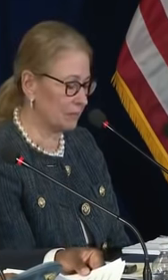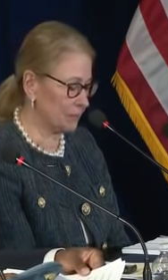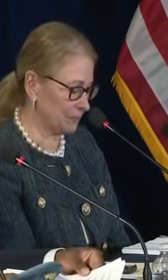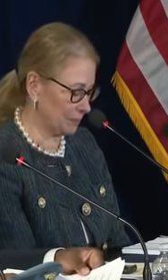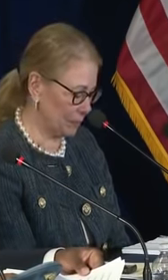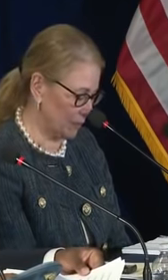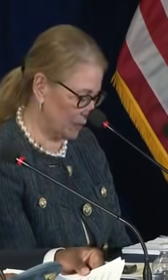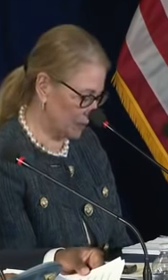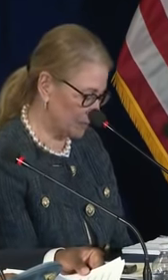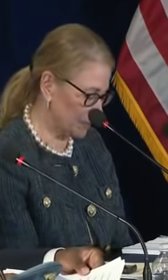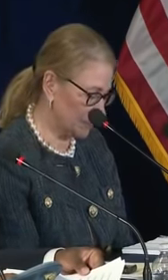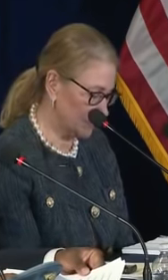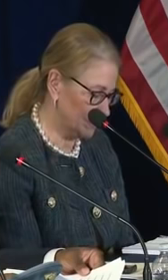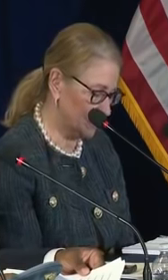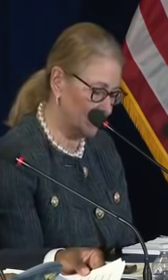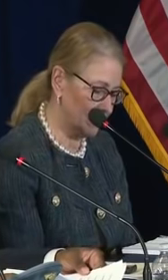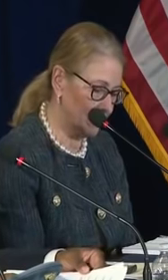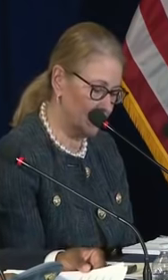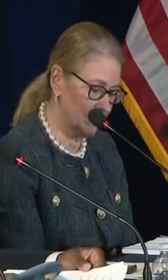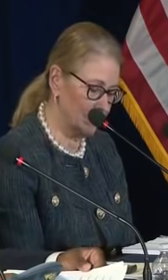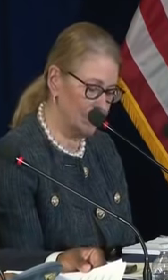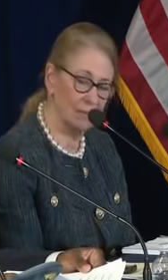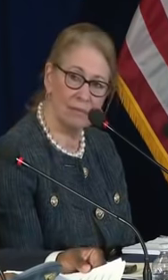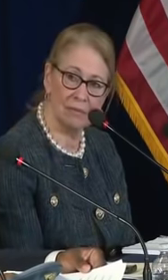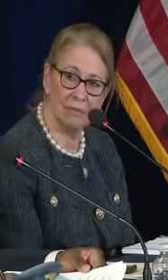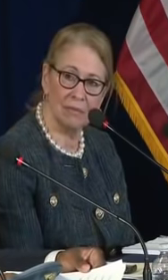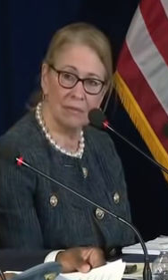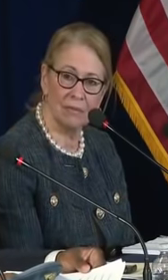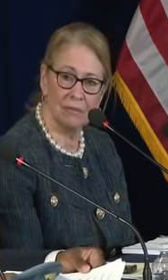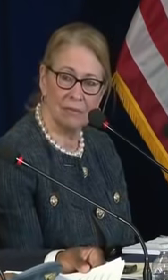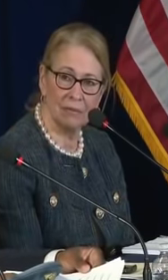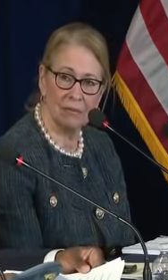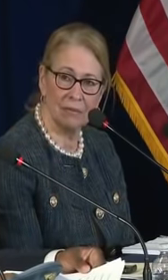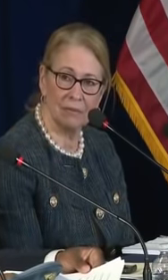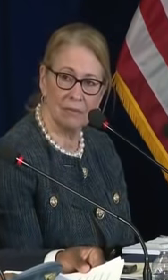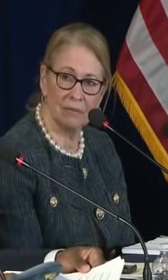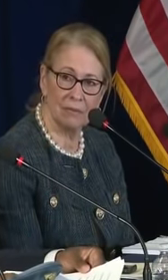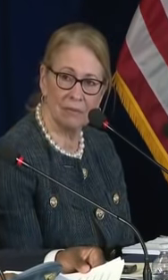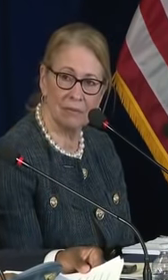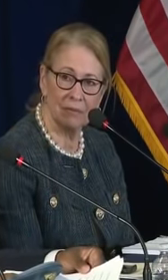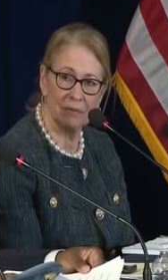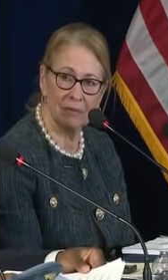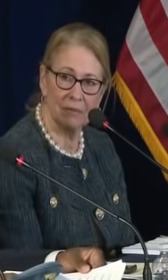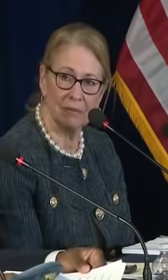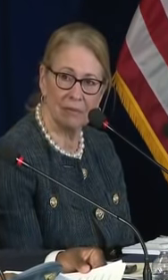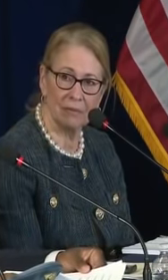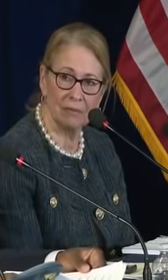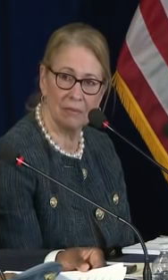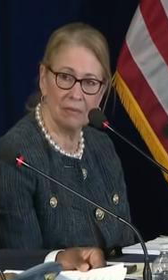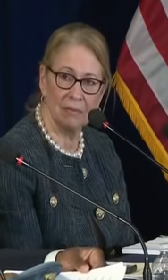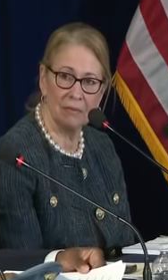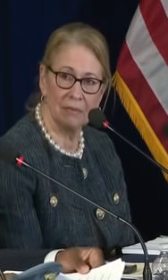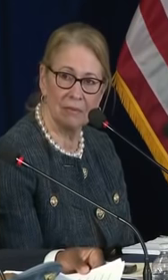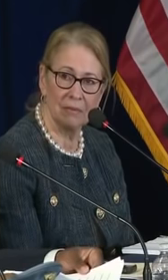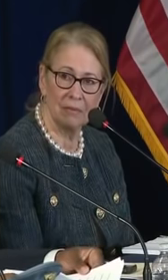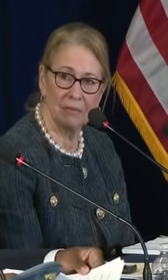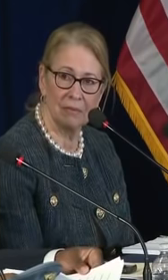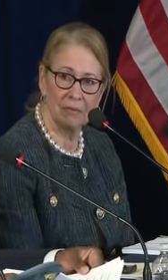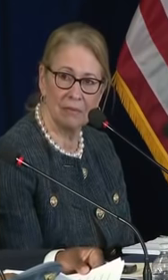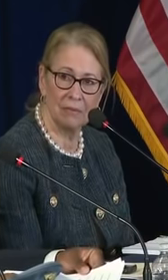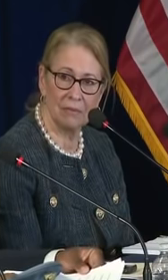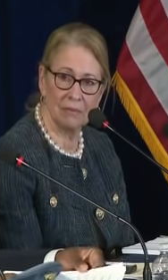have collected emergency plans from over 650 school districts that detail how they will continue to provide education and support our